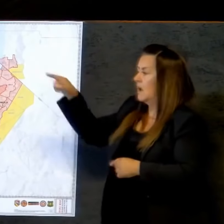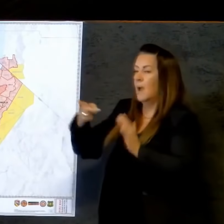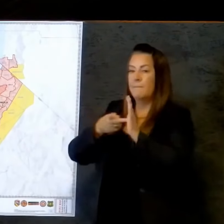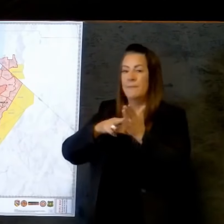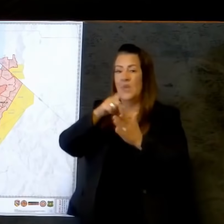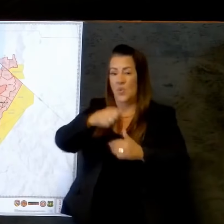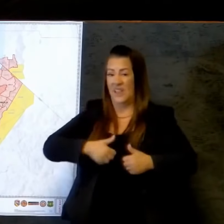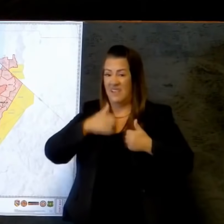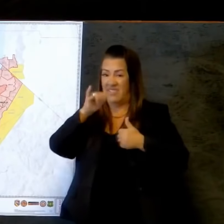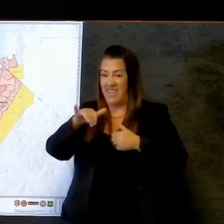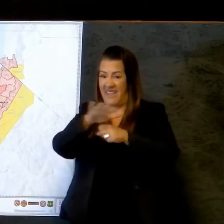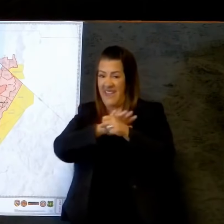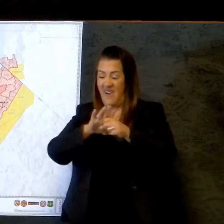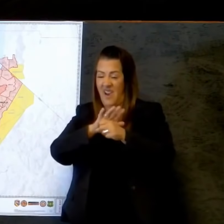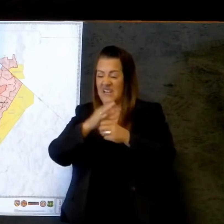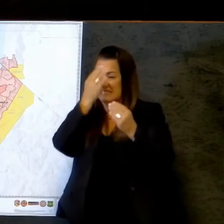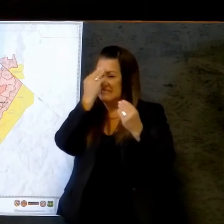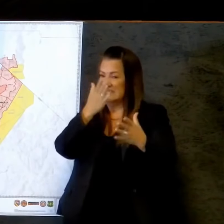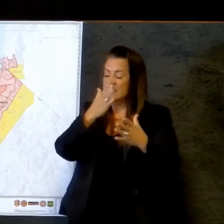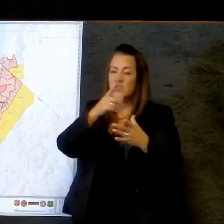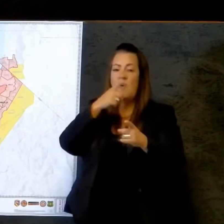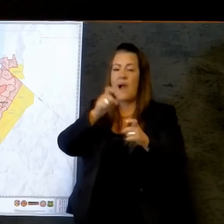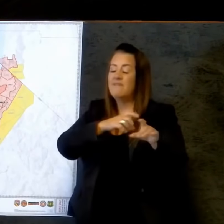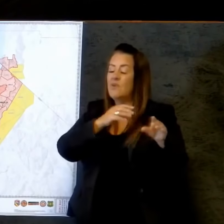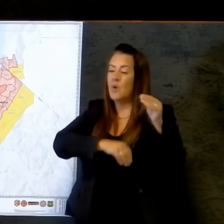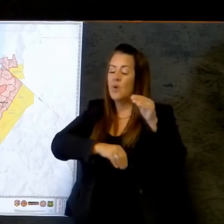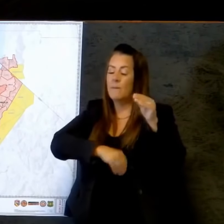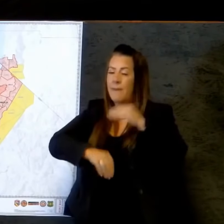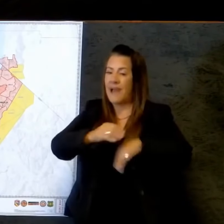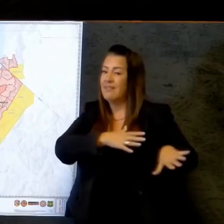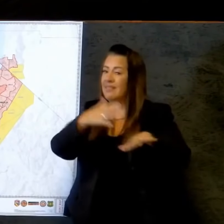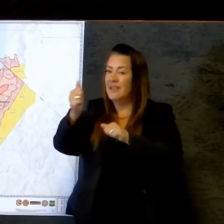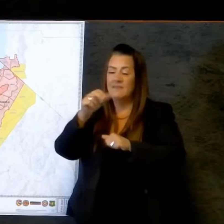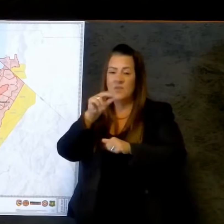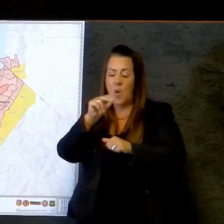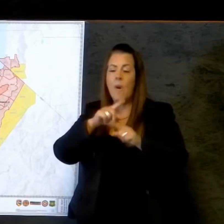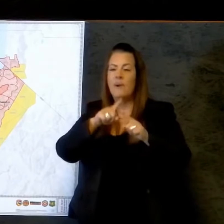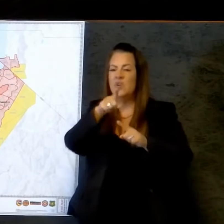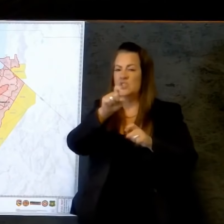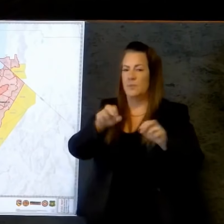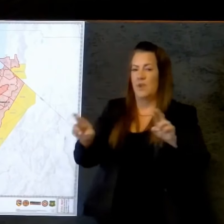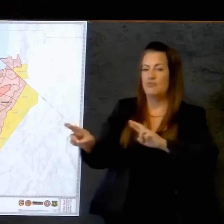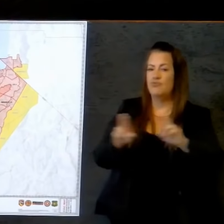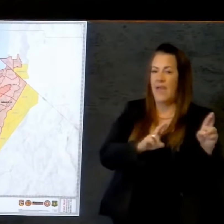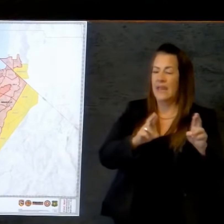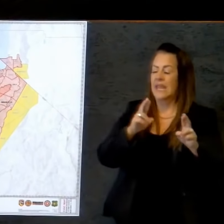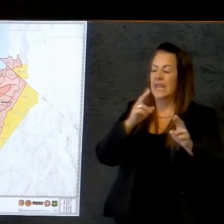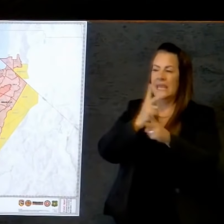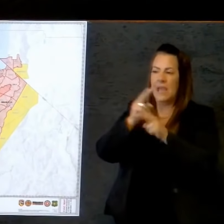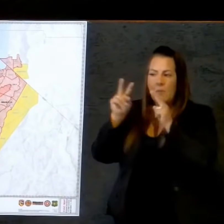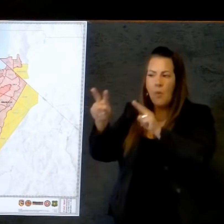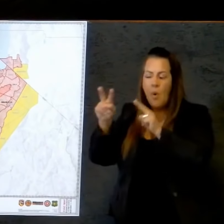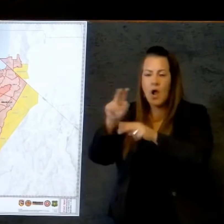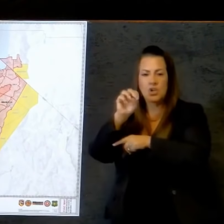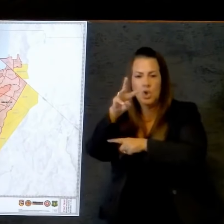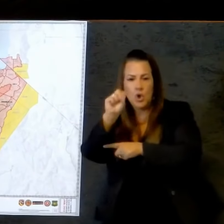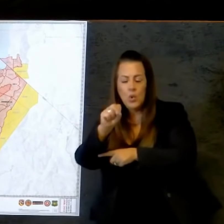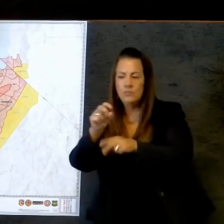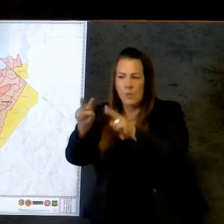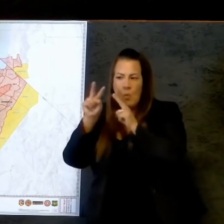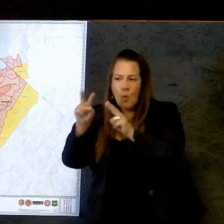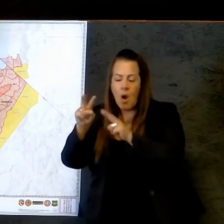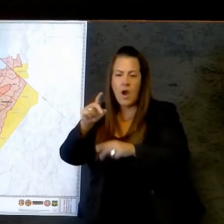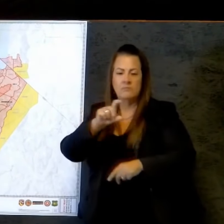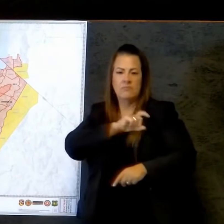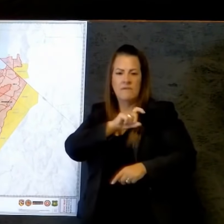leave, but you should be aware of what's going on. Stay tuned to local television and news. Keep up to date on what's going on with the fire in case that situation changes